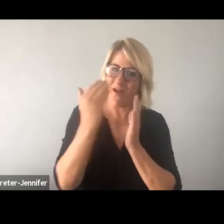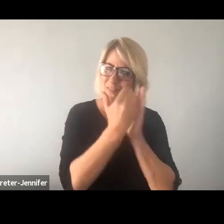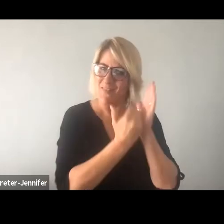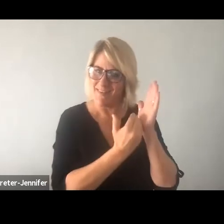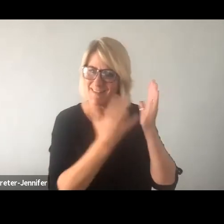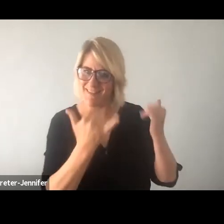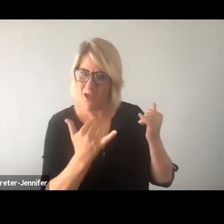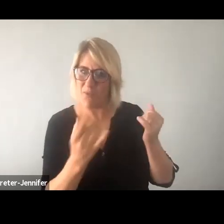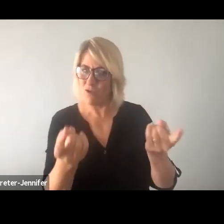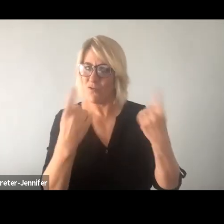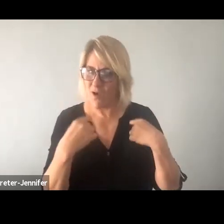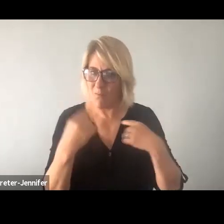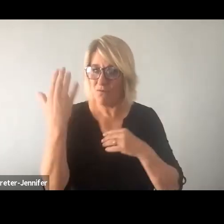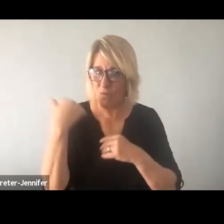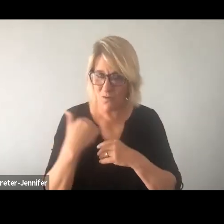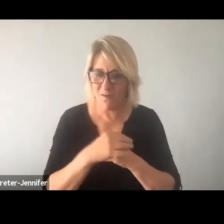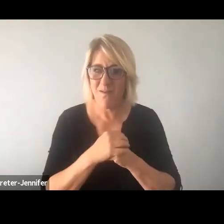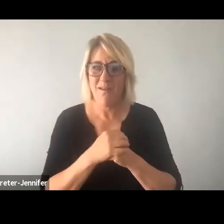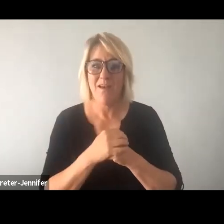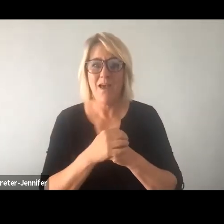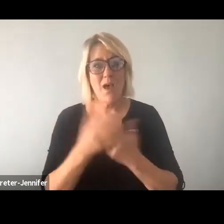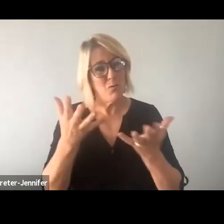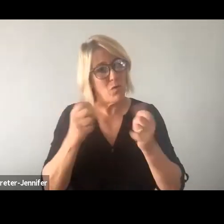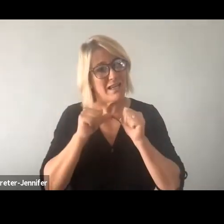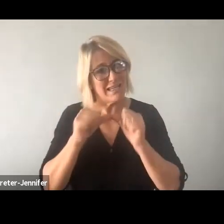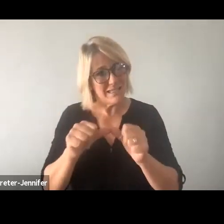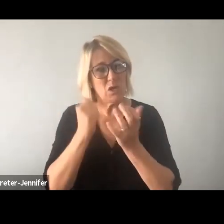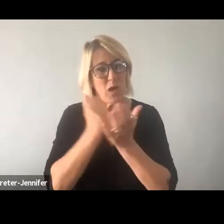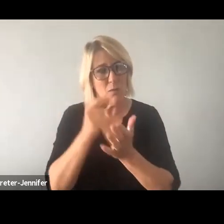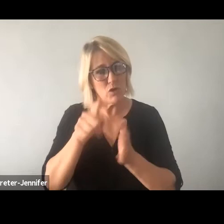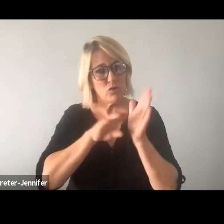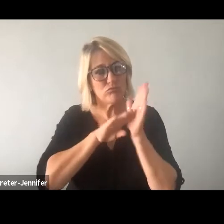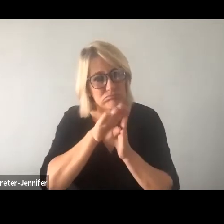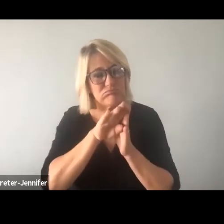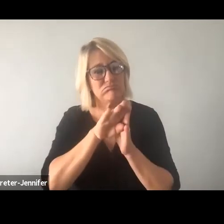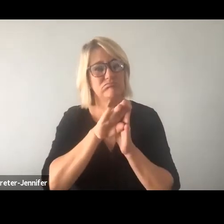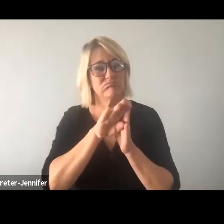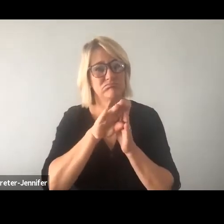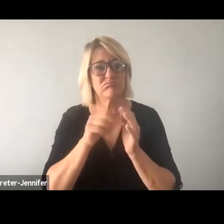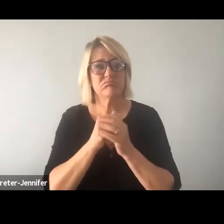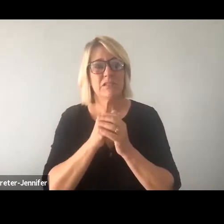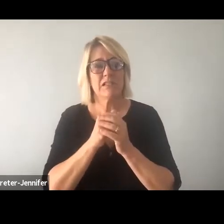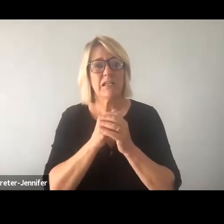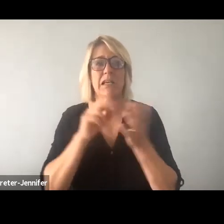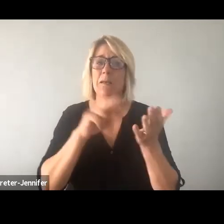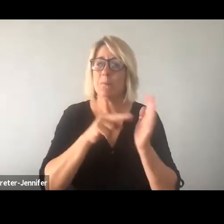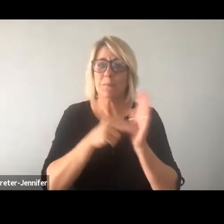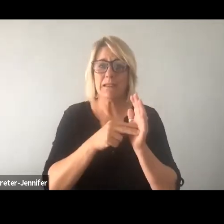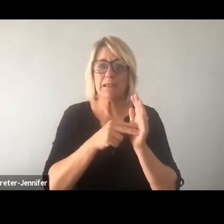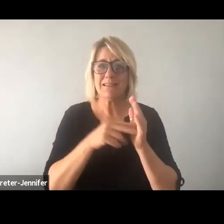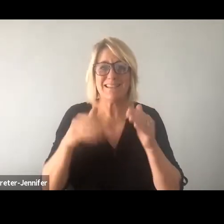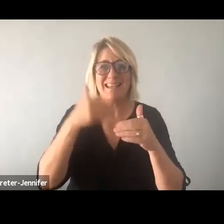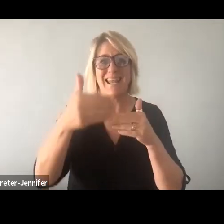that have been here before, and we want to continue helping you grow. And sometimes that means a next step